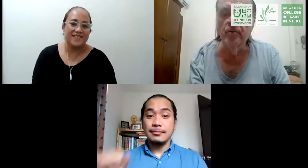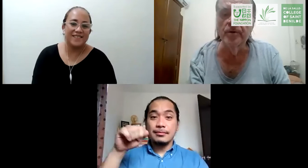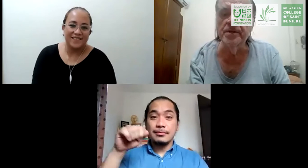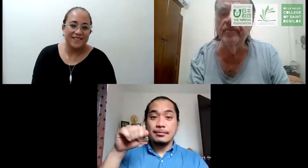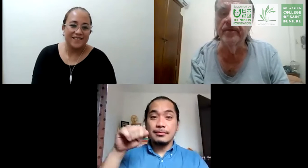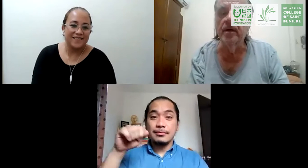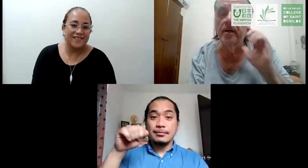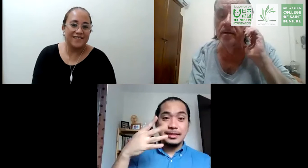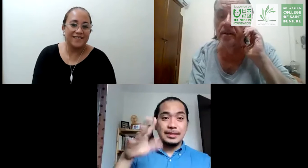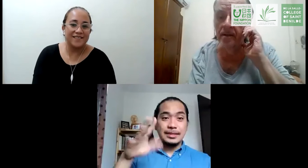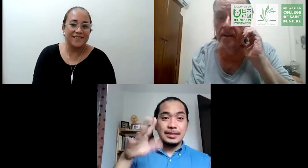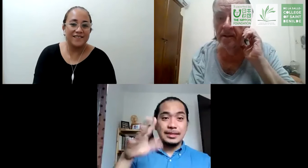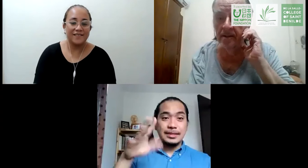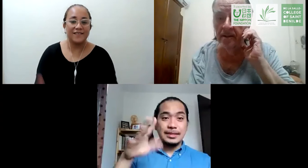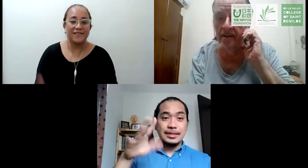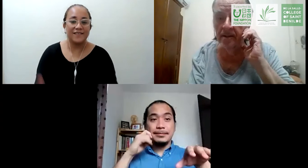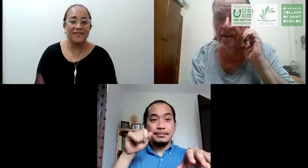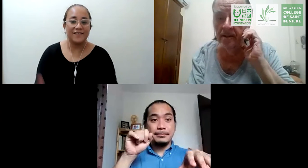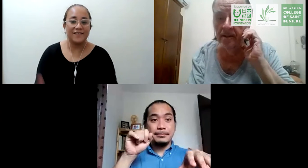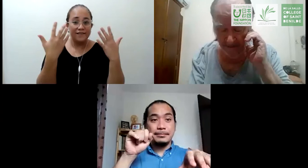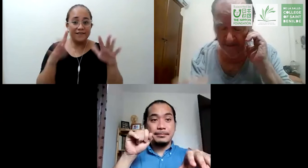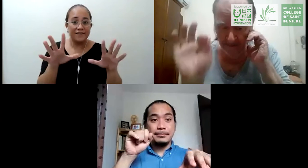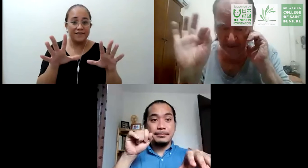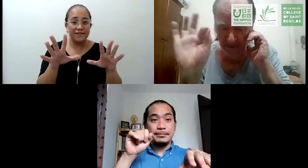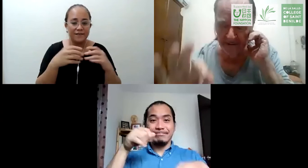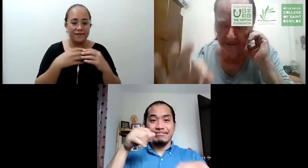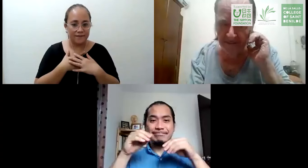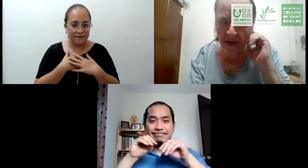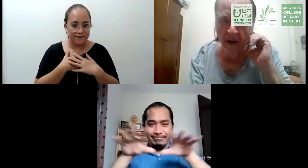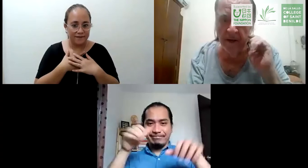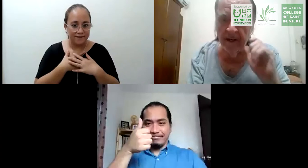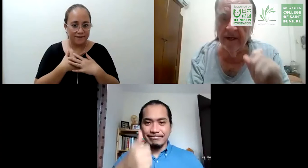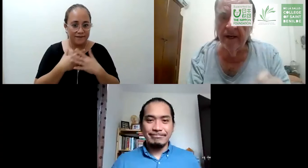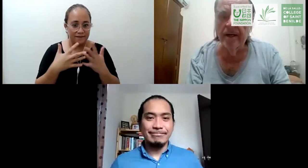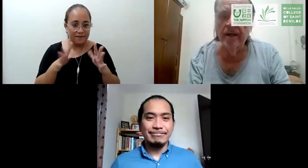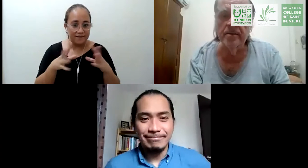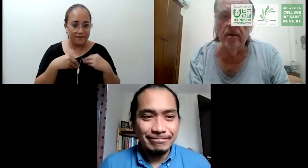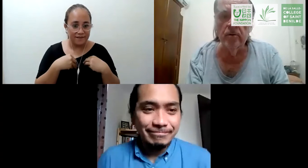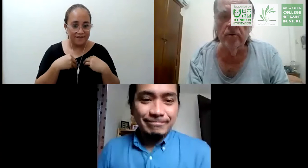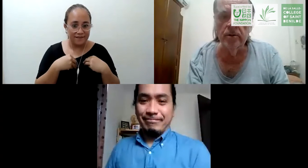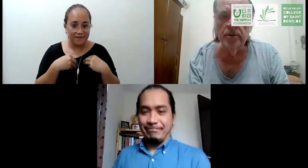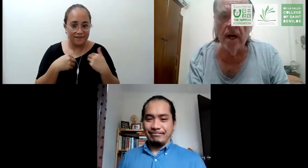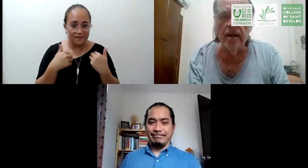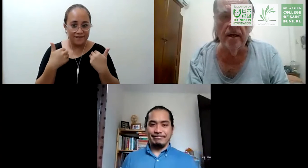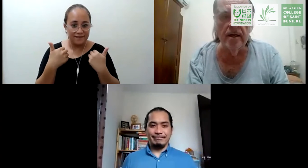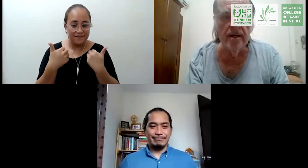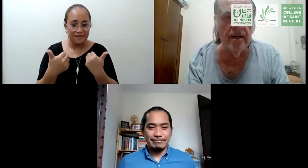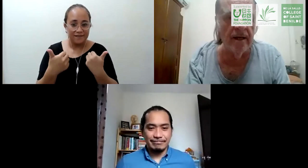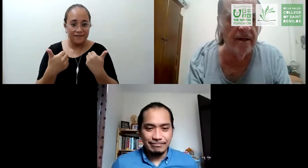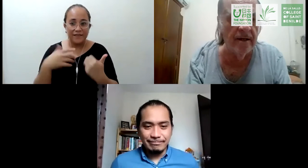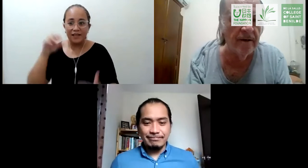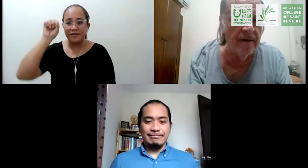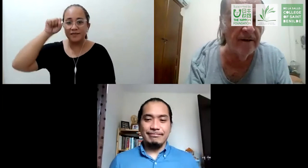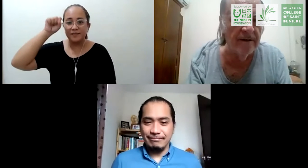You received the, okay, great. Okay, so Shock,